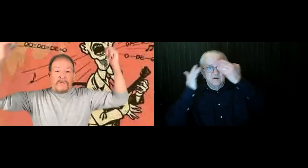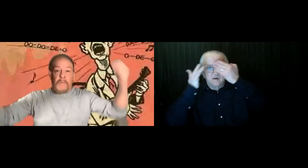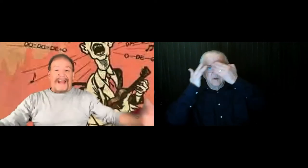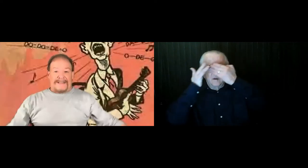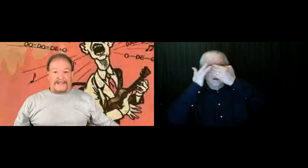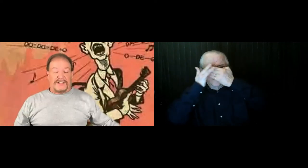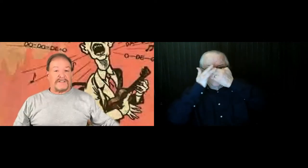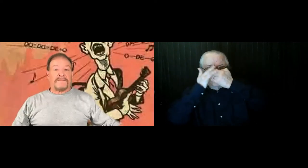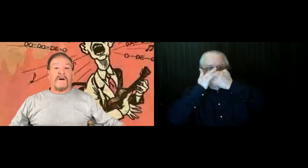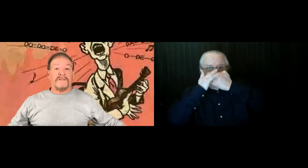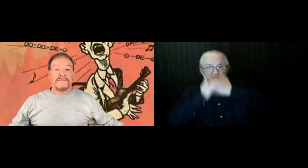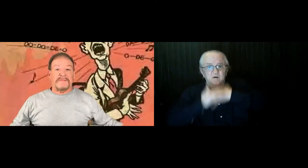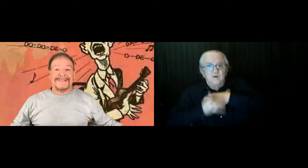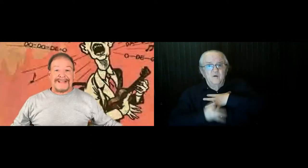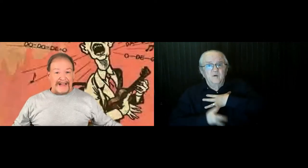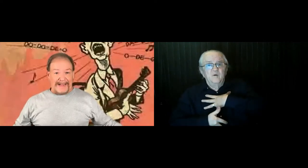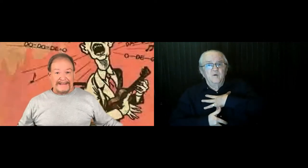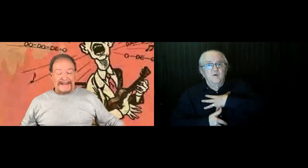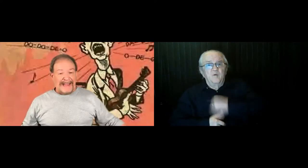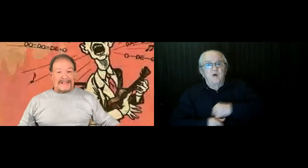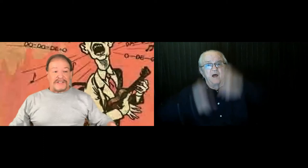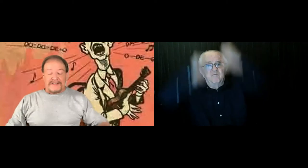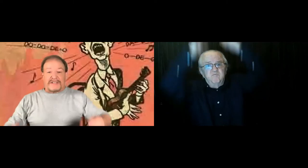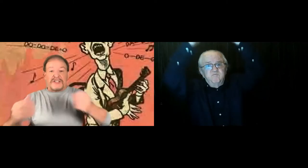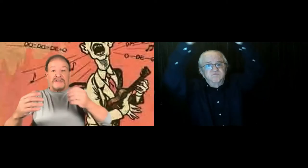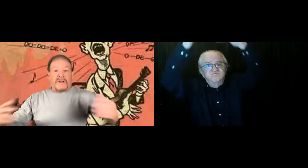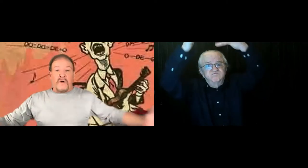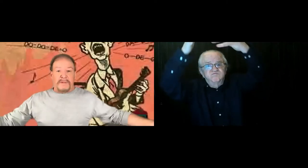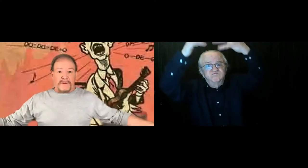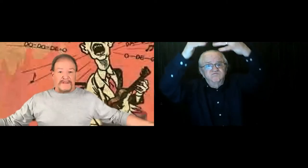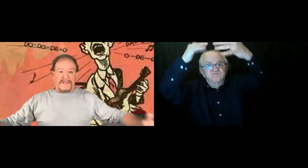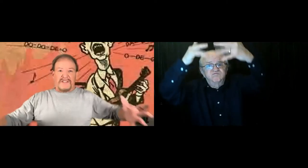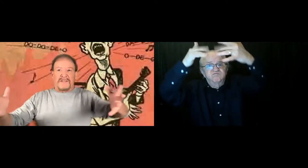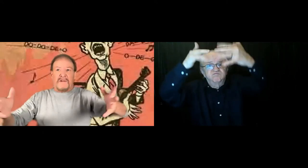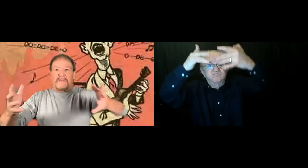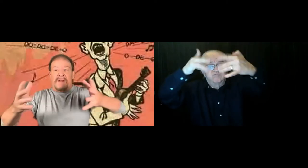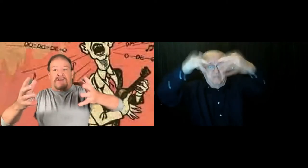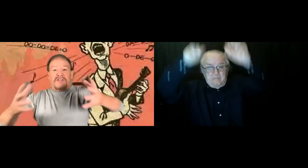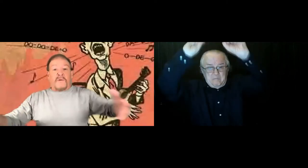of white just falls from the sky. It just is a snow blur, just a